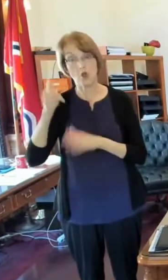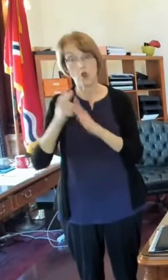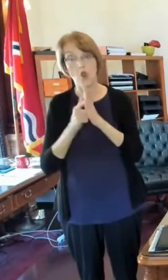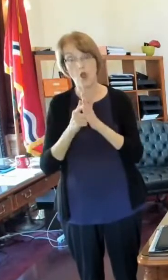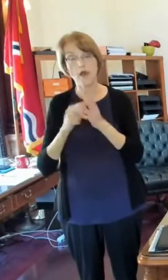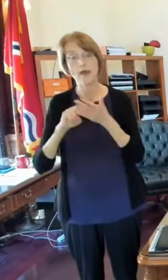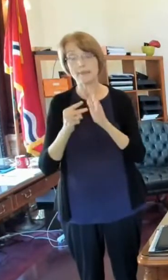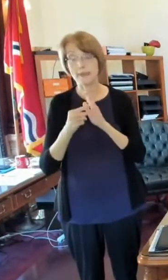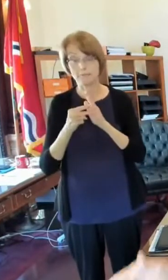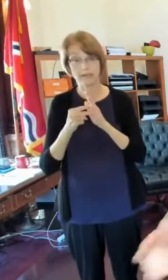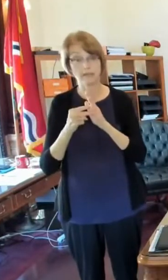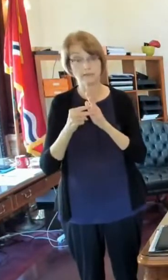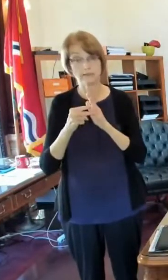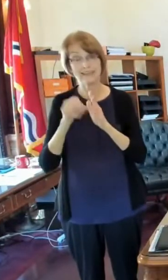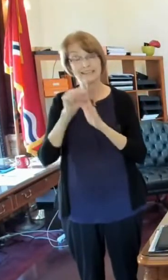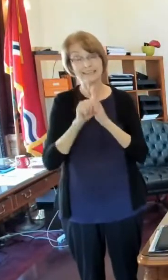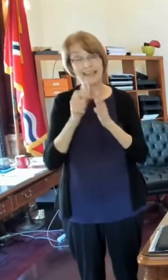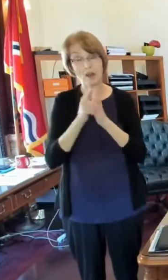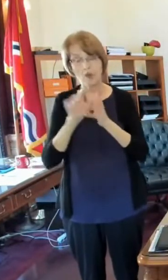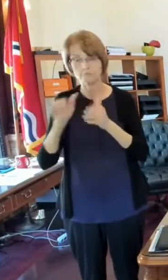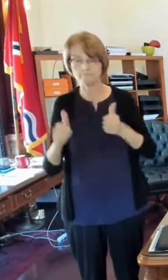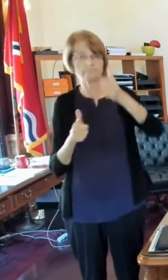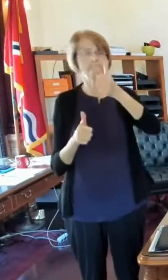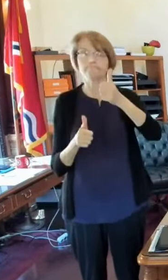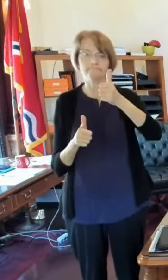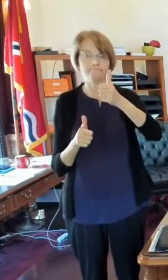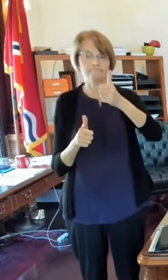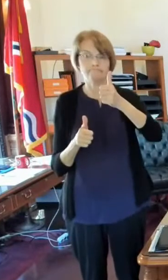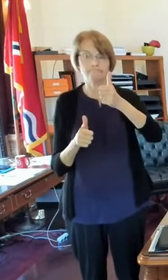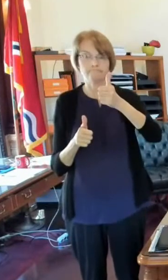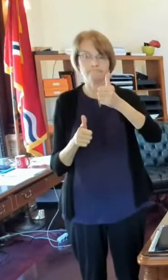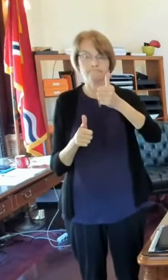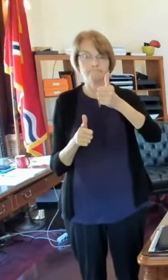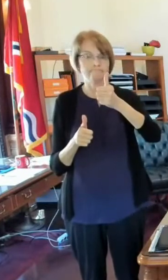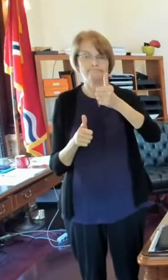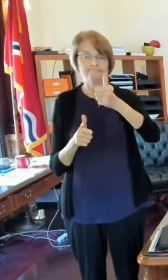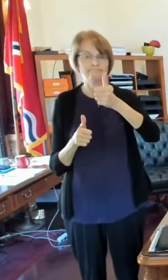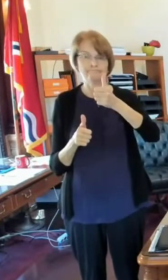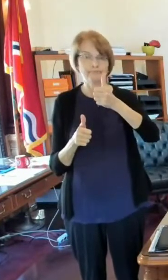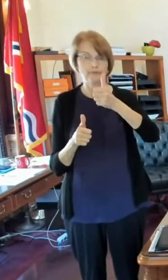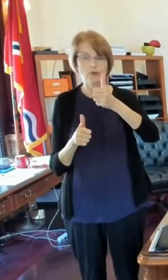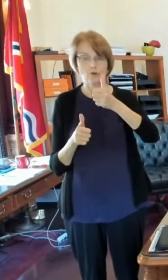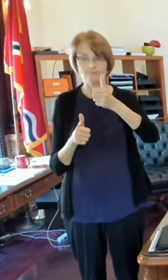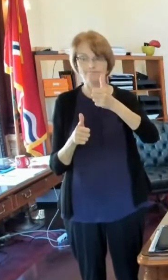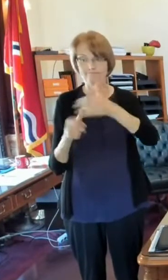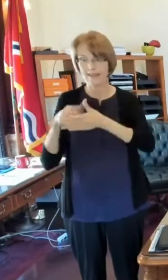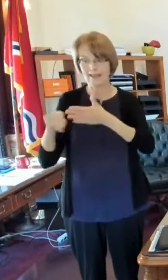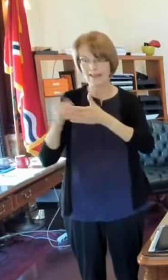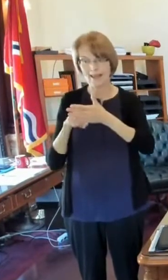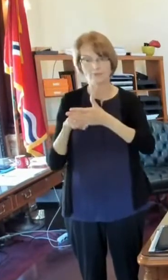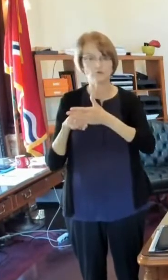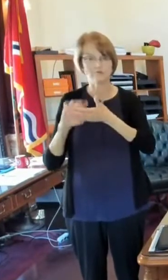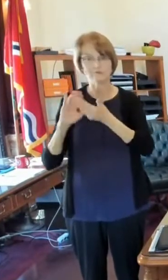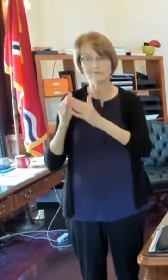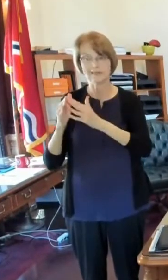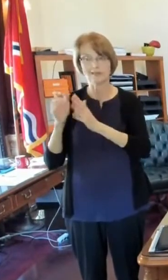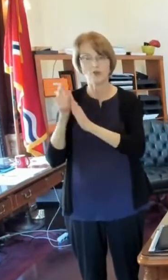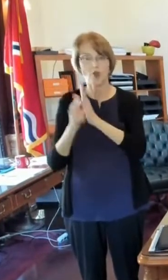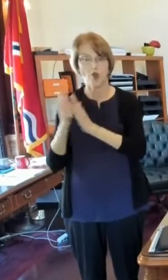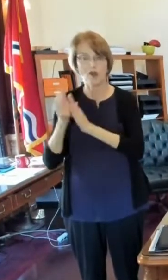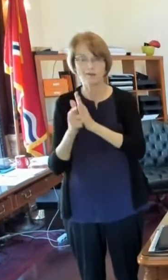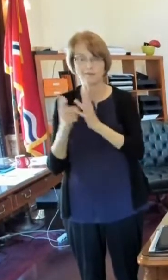the localities, in this case, on this issue, from having anything more restrictive than the state law. We